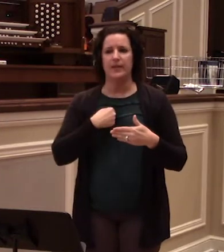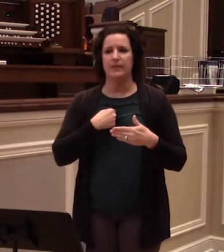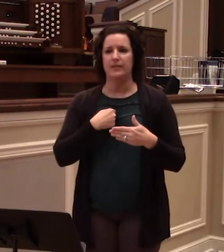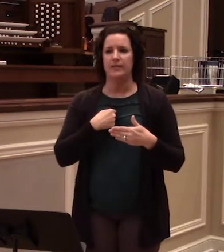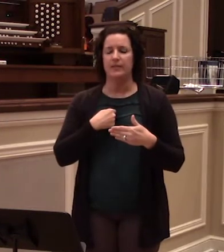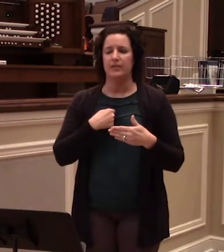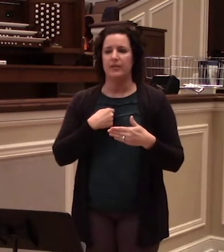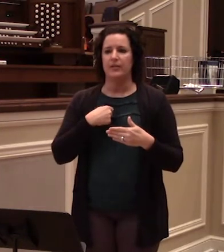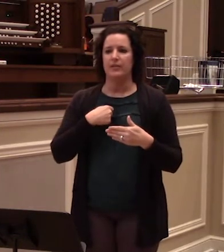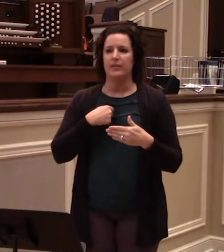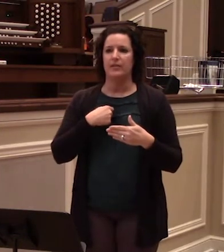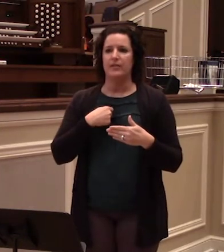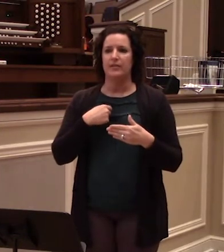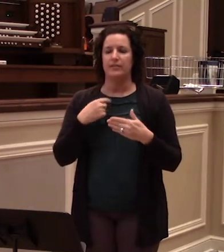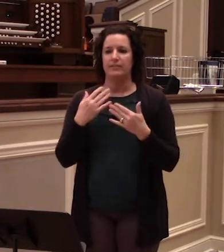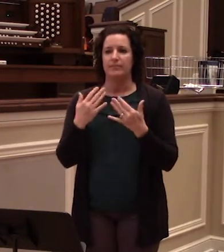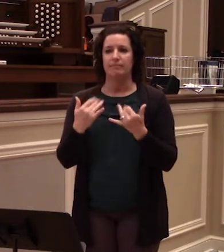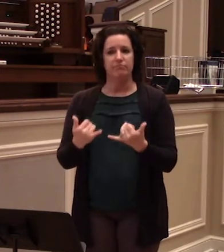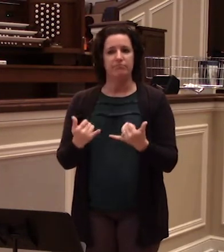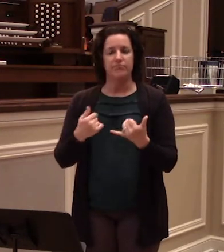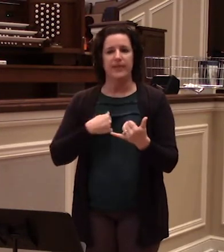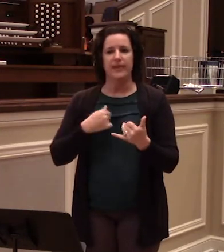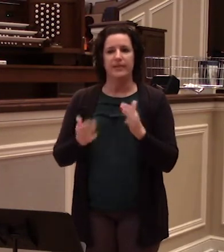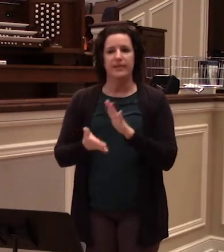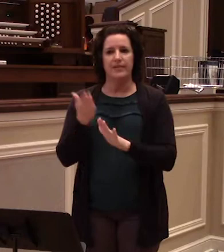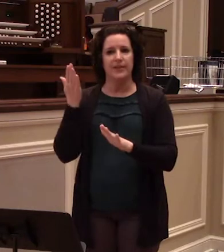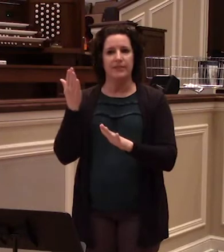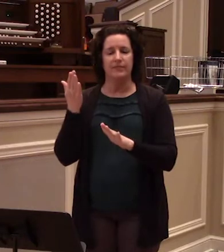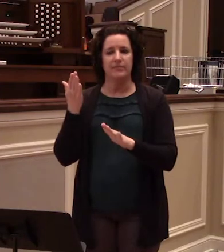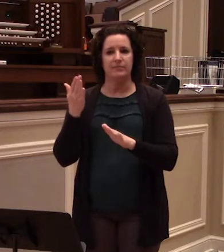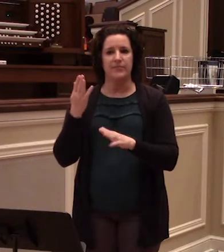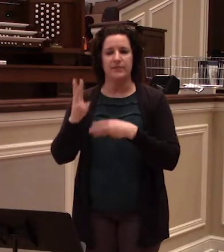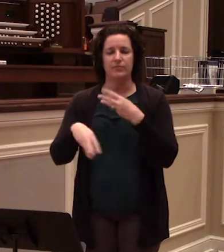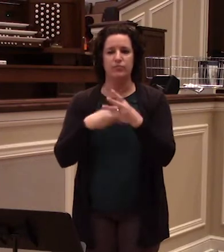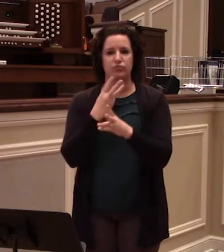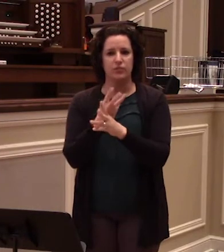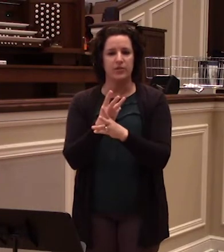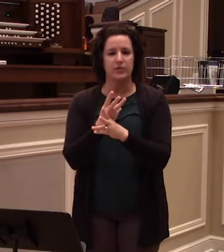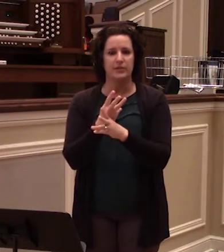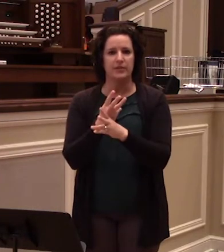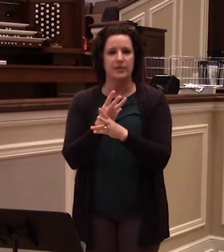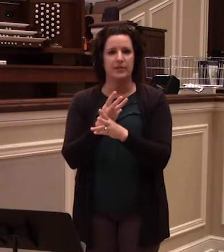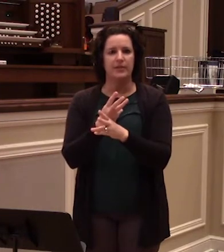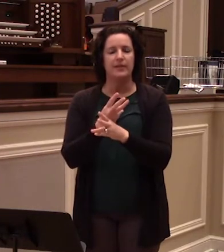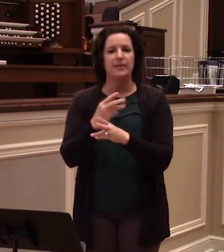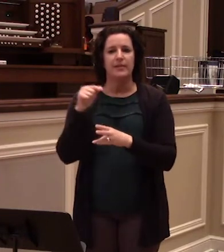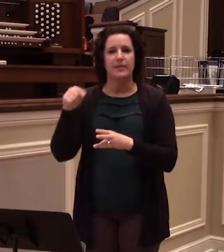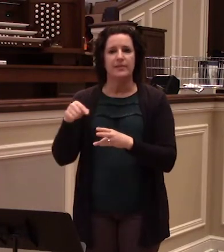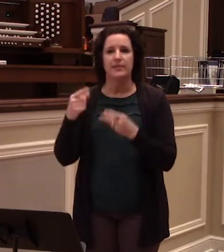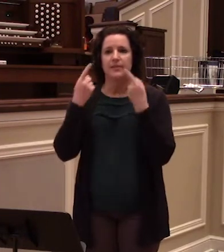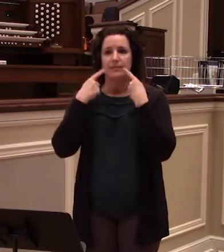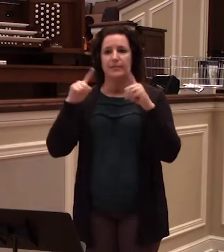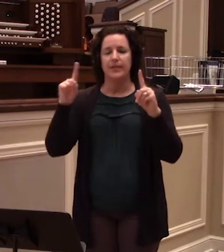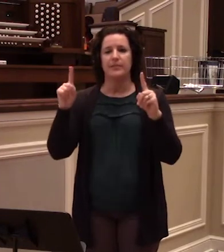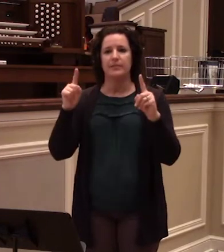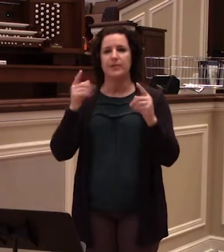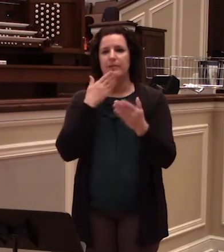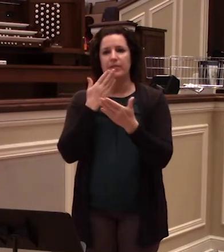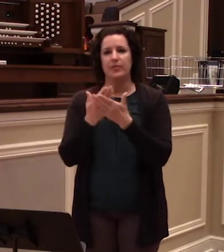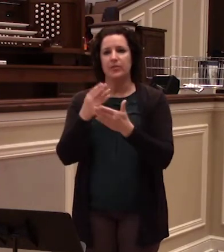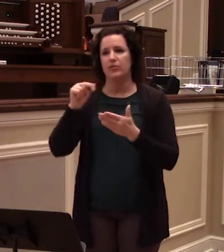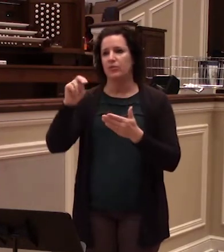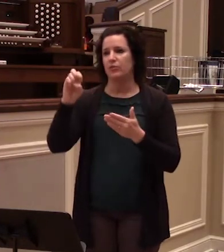can go. Now I can depart. Now I can leave this place. This was to be an announcement and good news for the whole